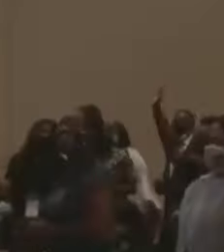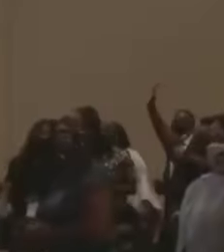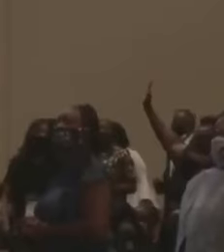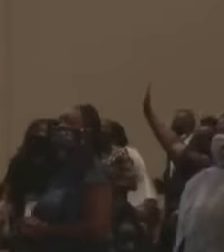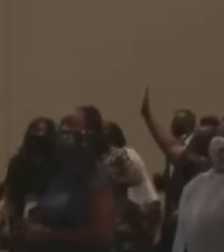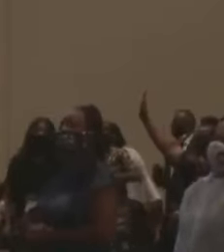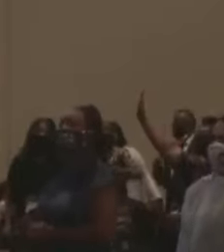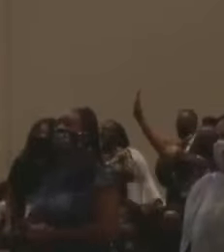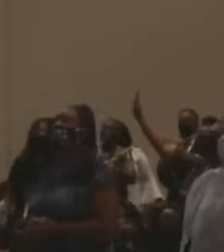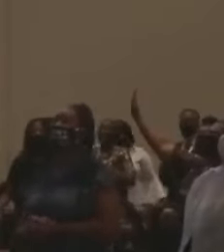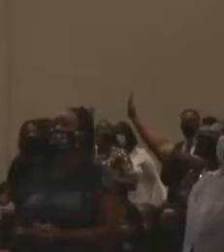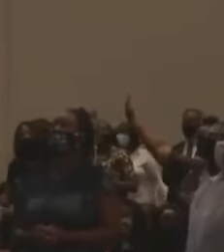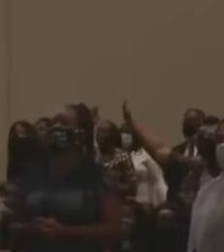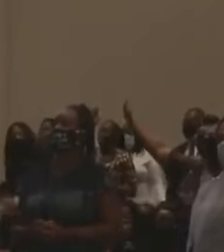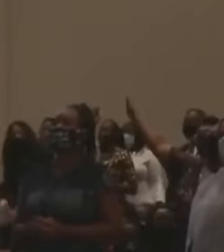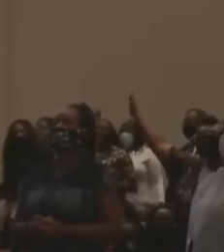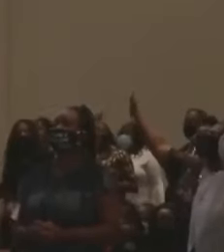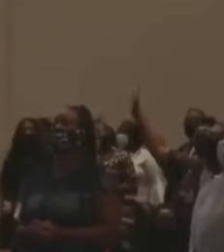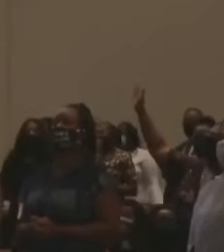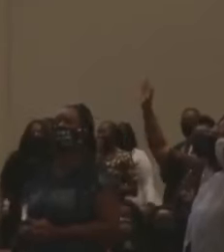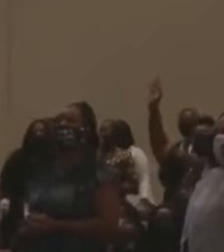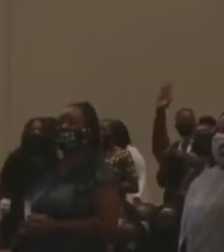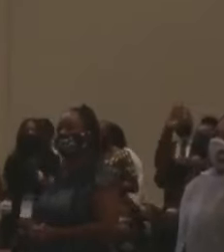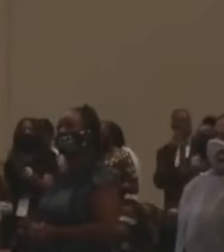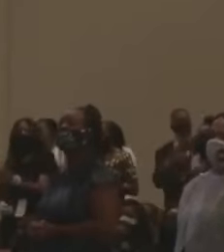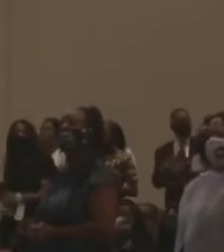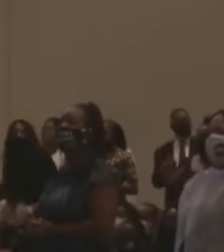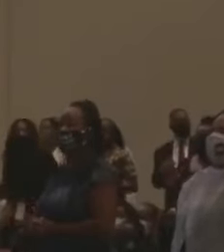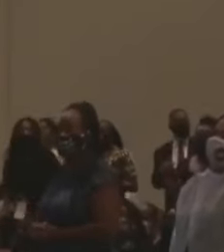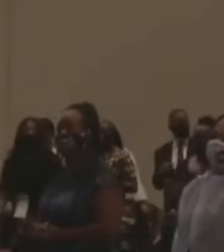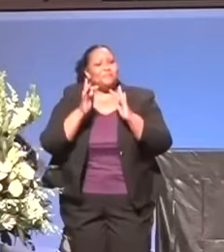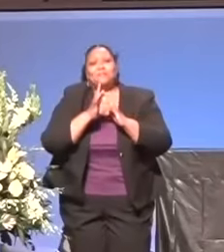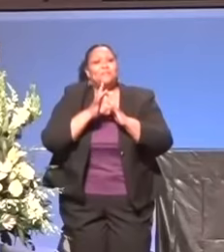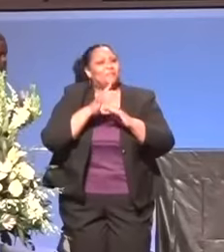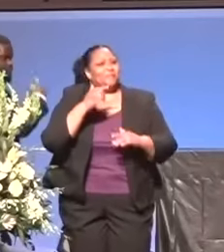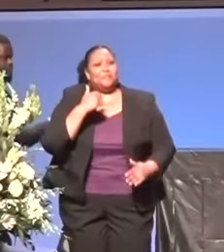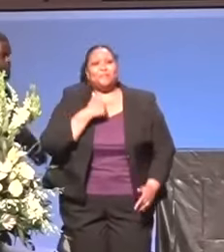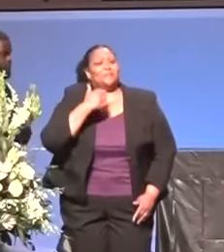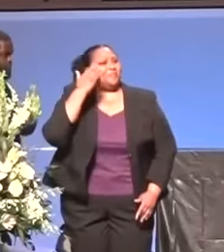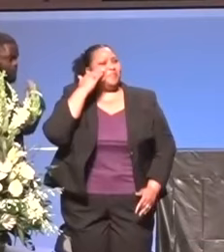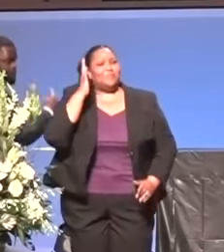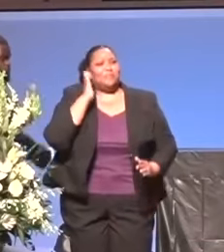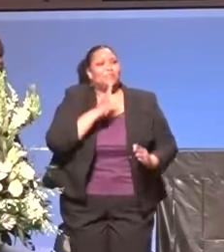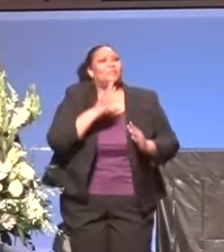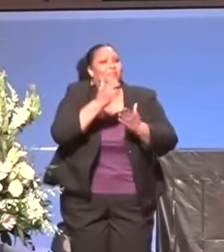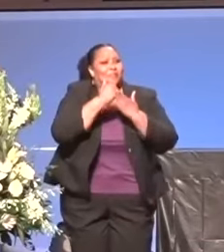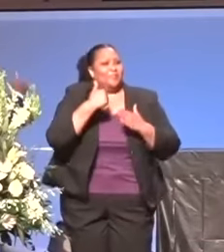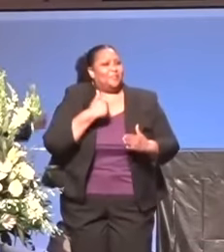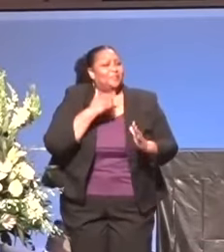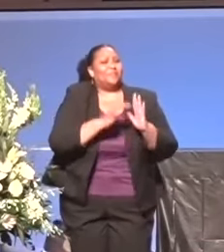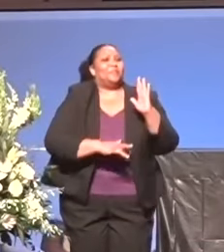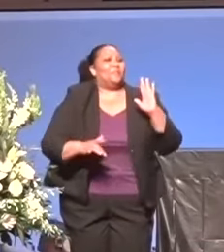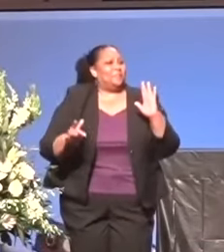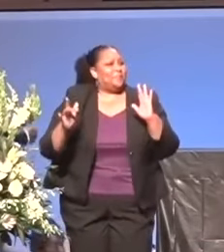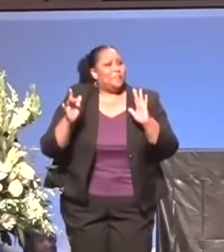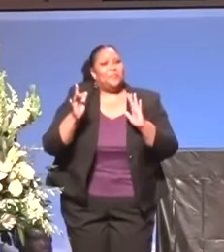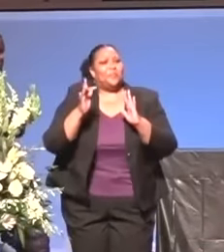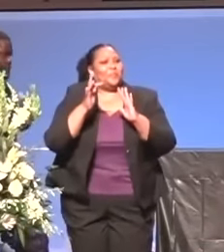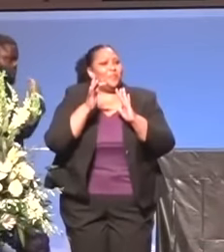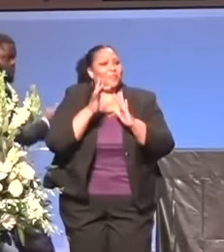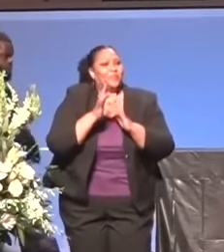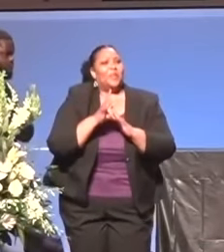Jesus. My redeemer. Jesus. My Jesus.